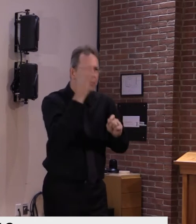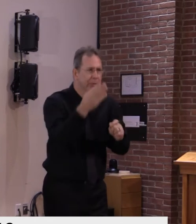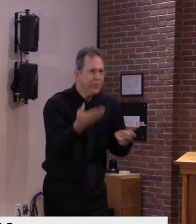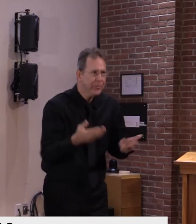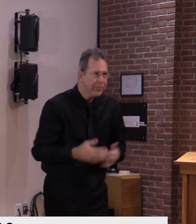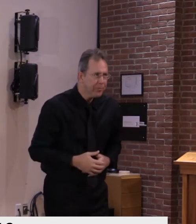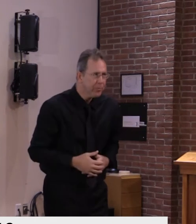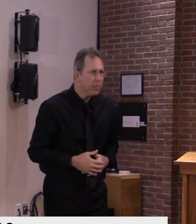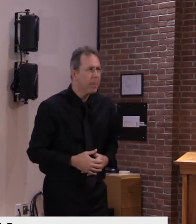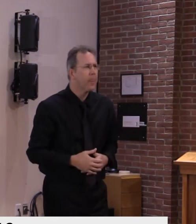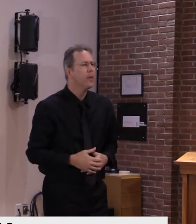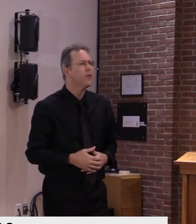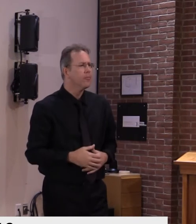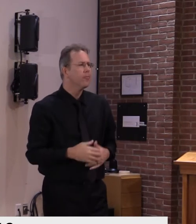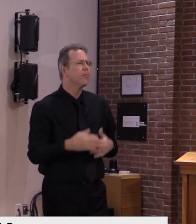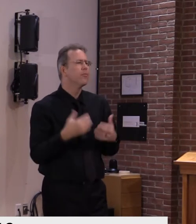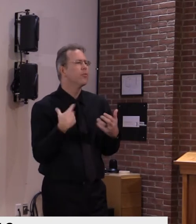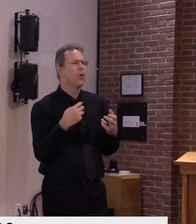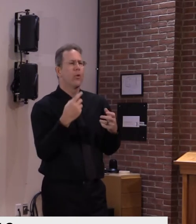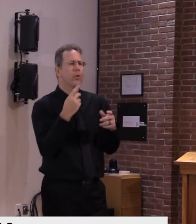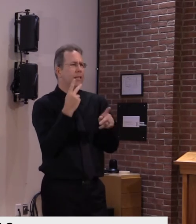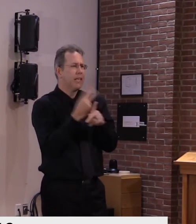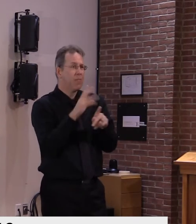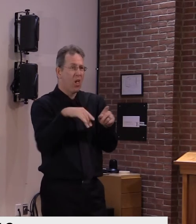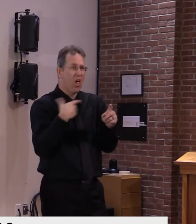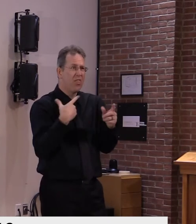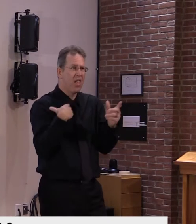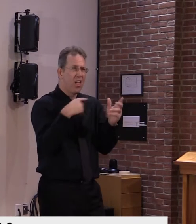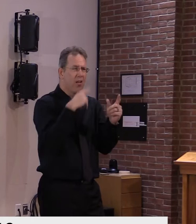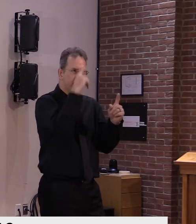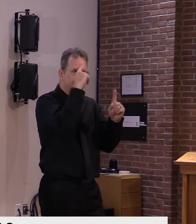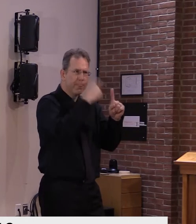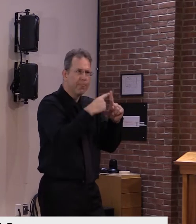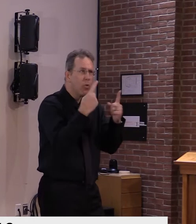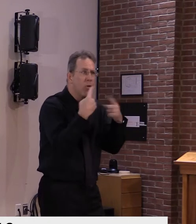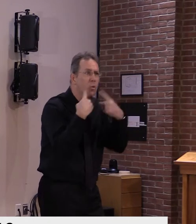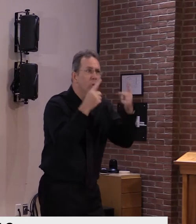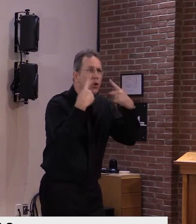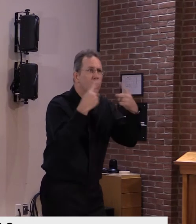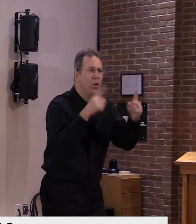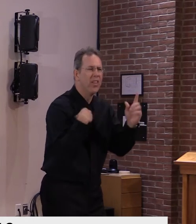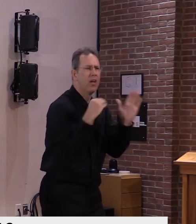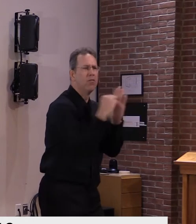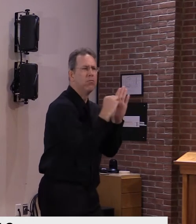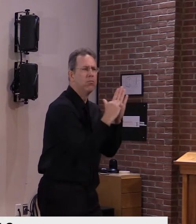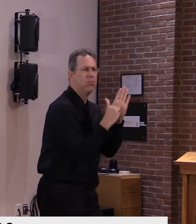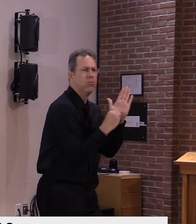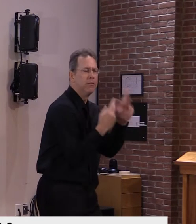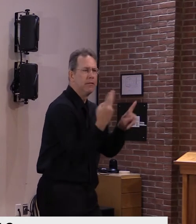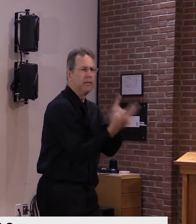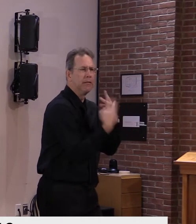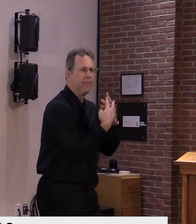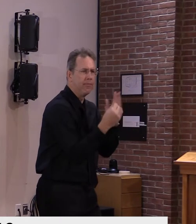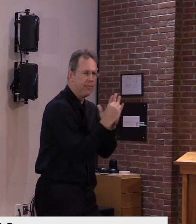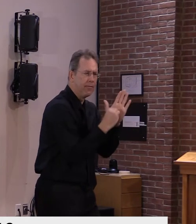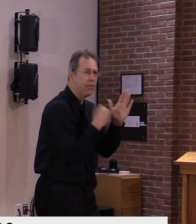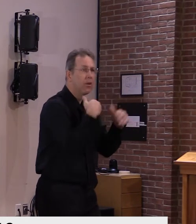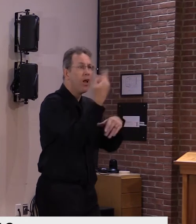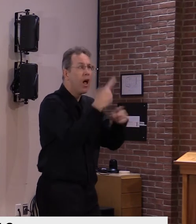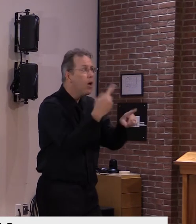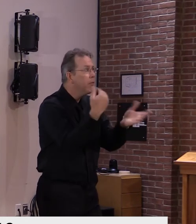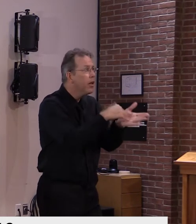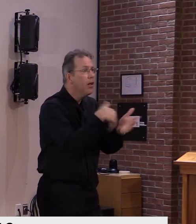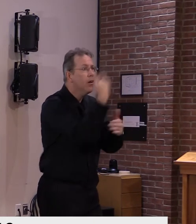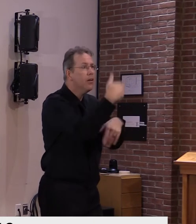good, all the silver linings, and there are many. Throughout this pandemic, we may not see them right now, but they